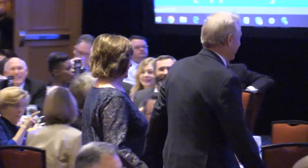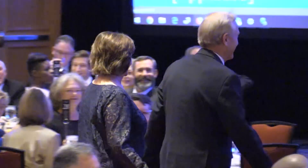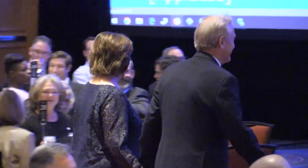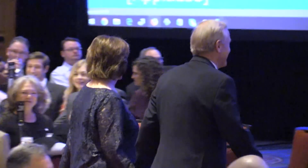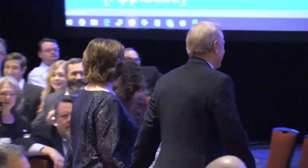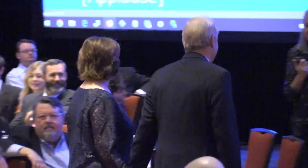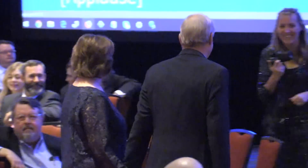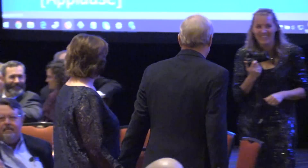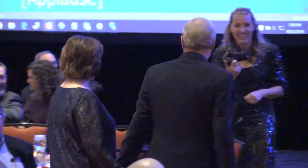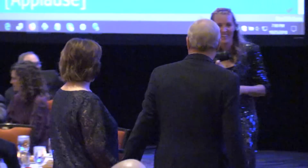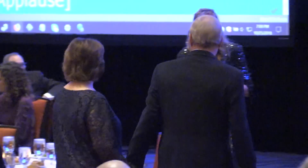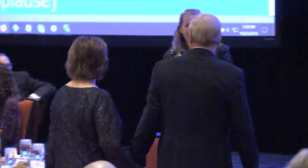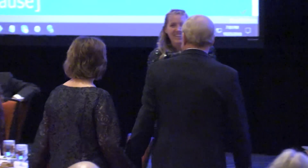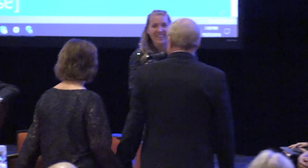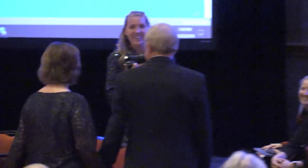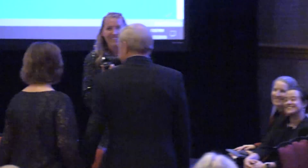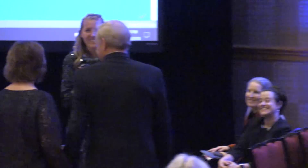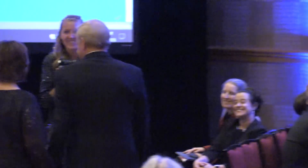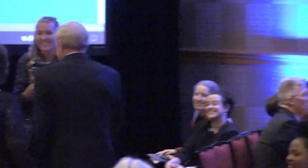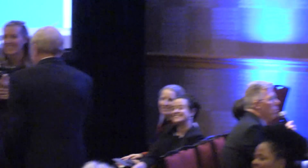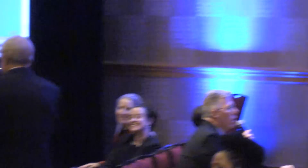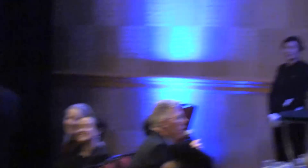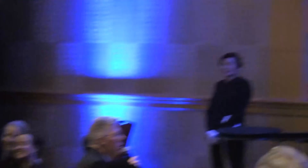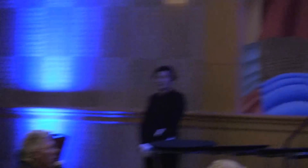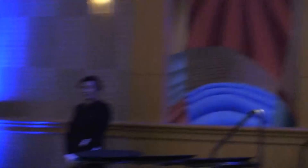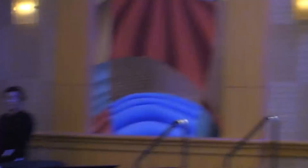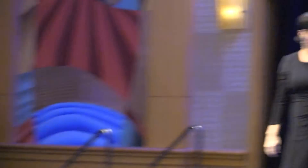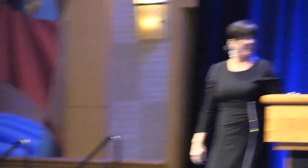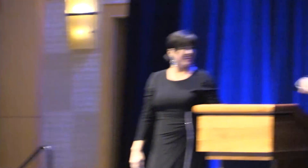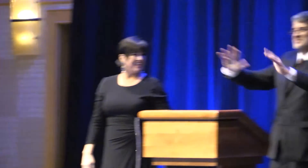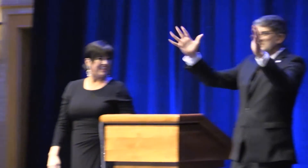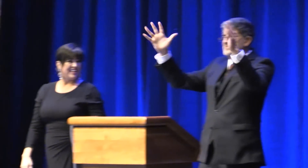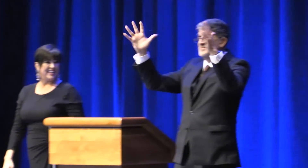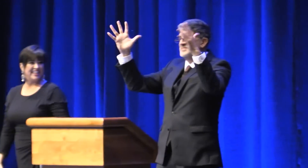Next, we have Tamar Finn.